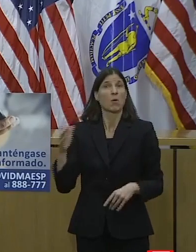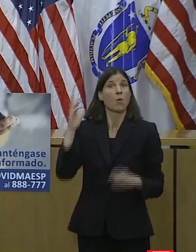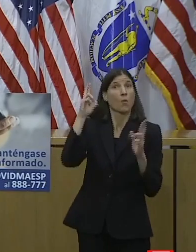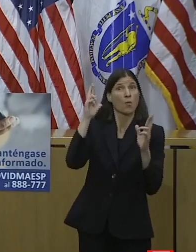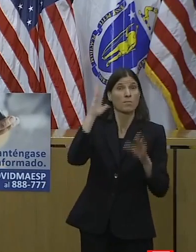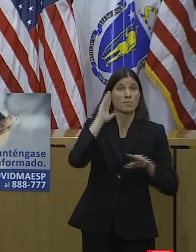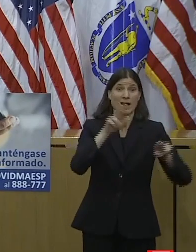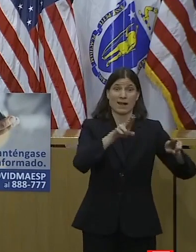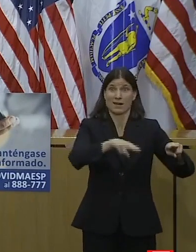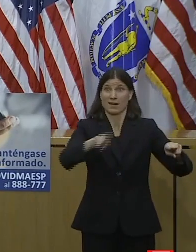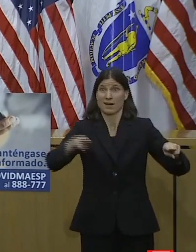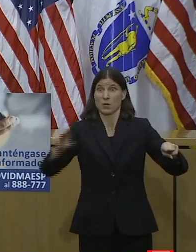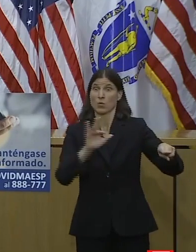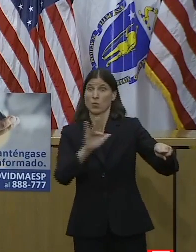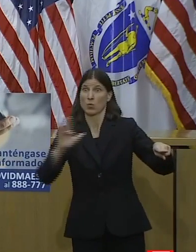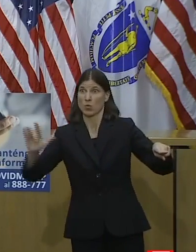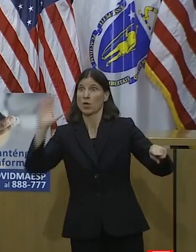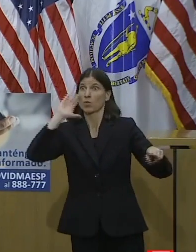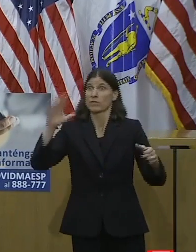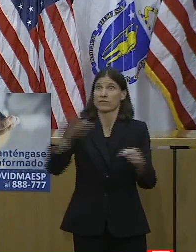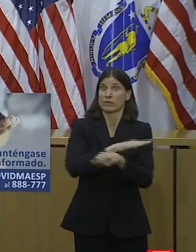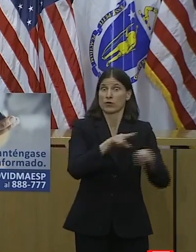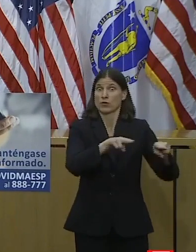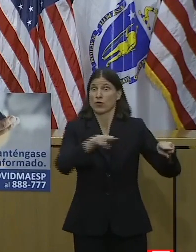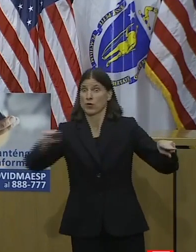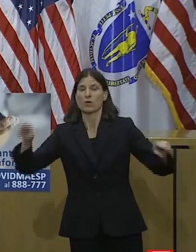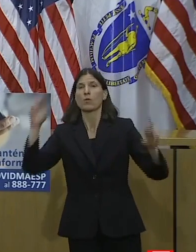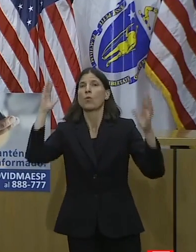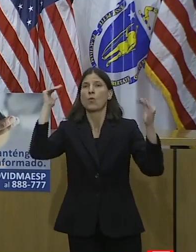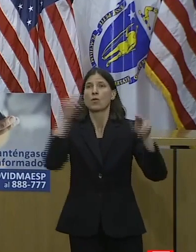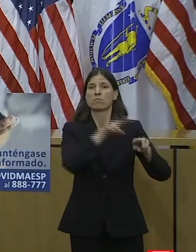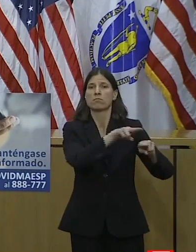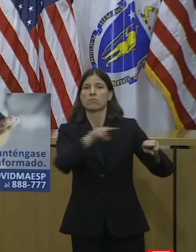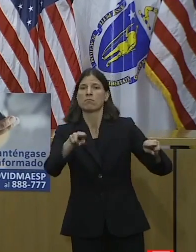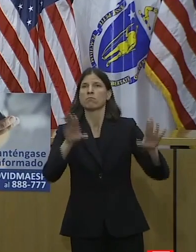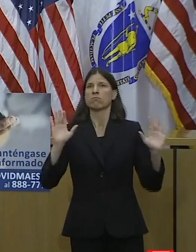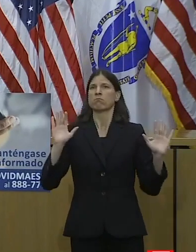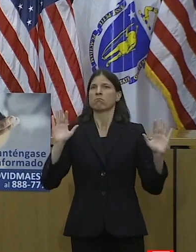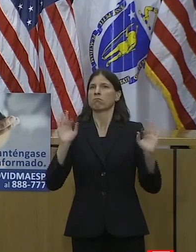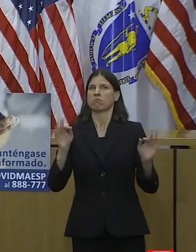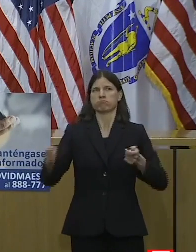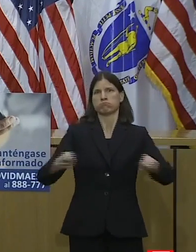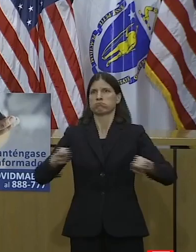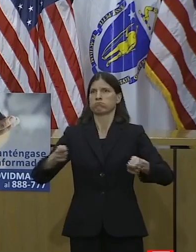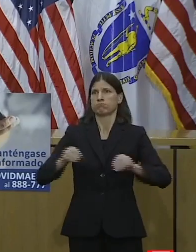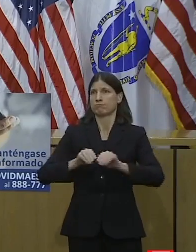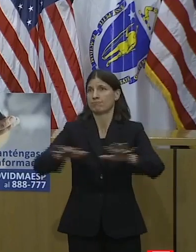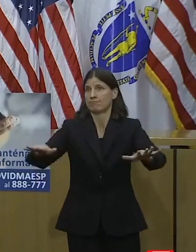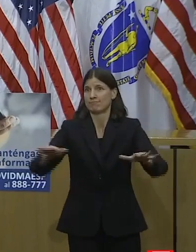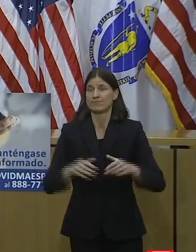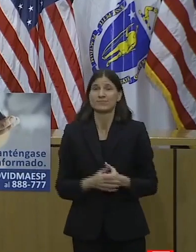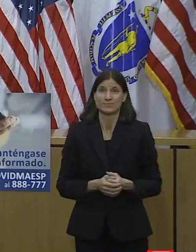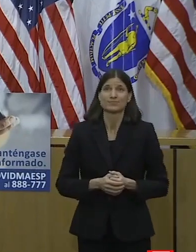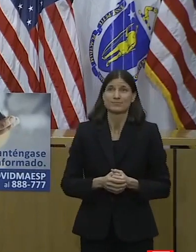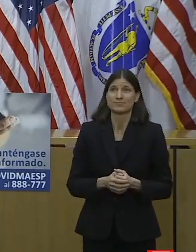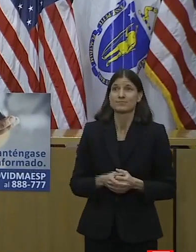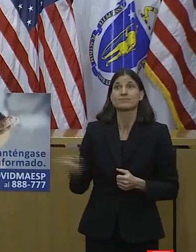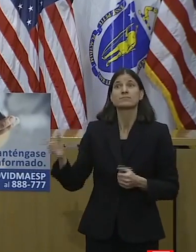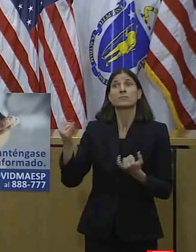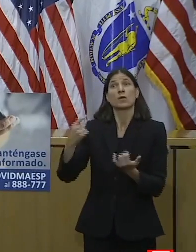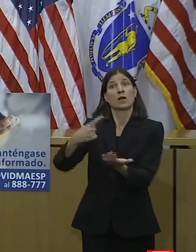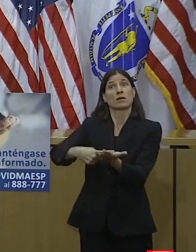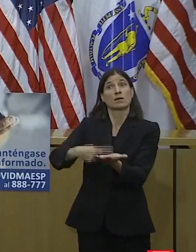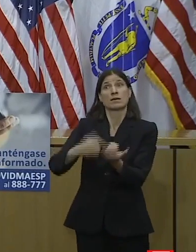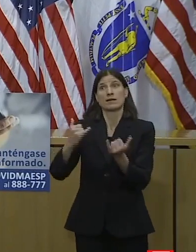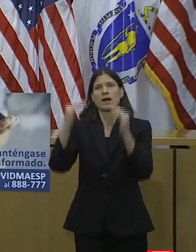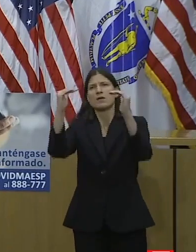to plan for the worst, and that's exactly what we've been doing. I'd also like to do an update today on our strategy with